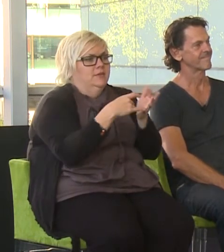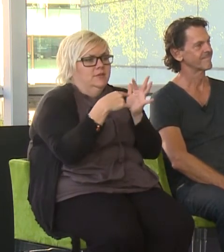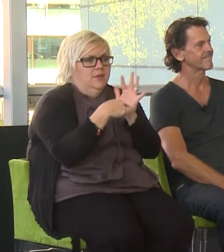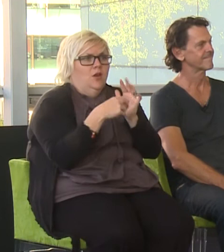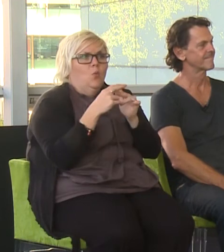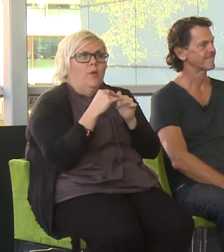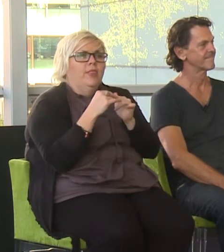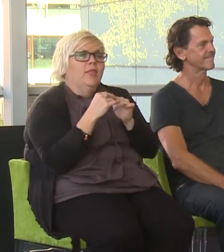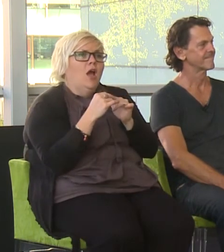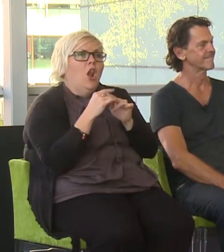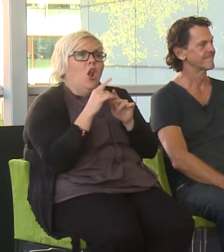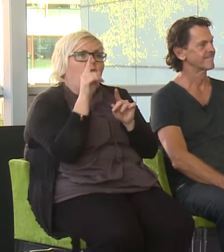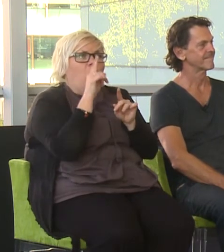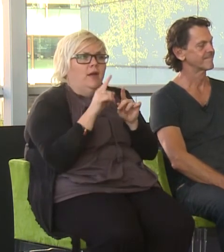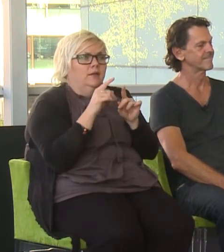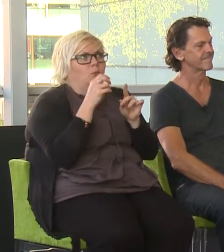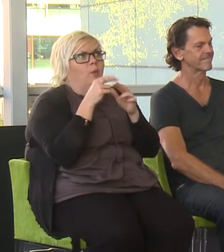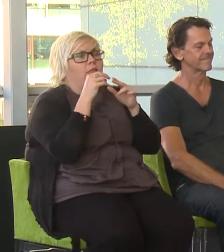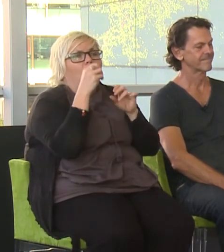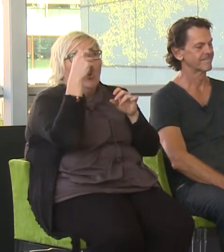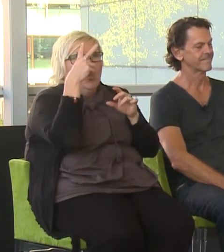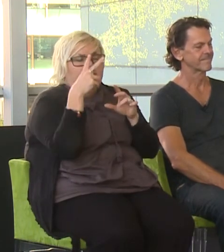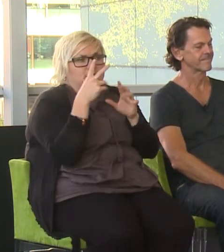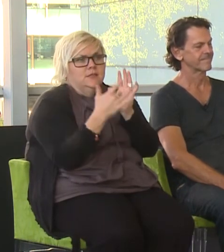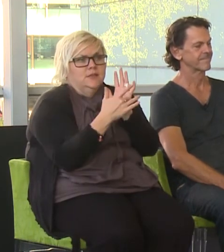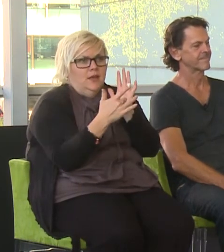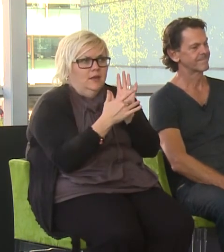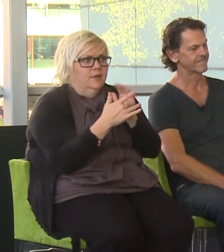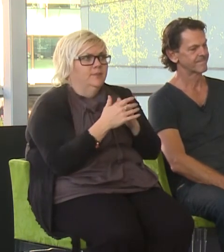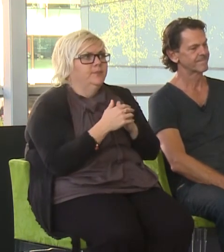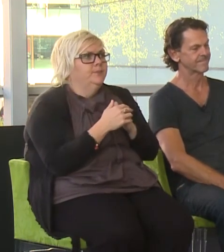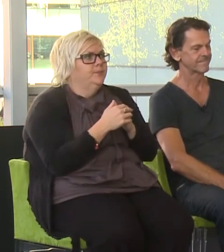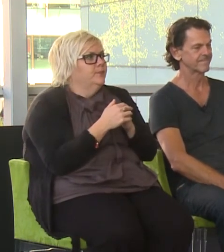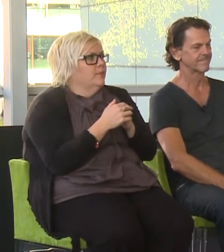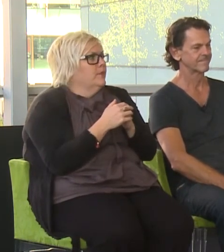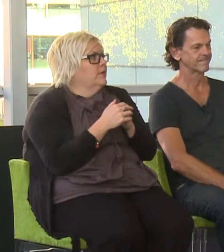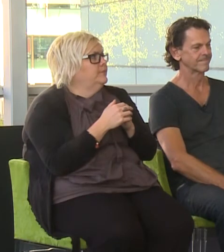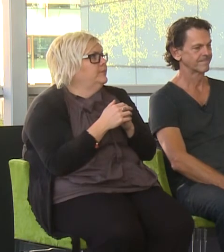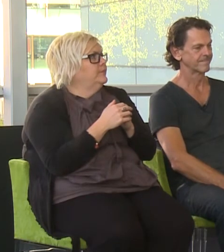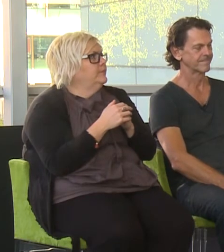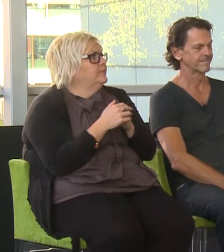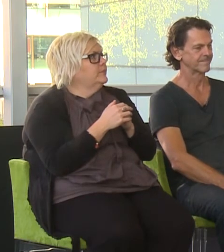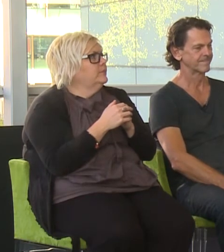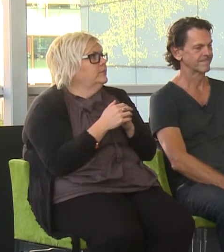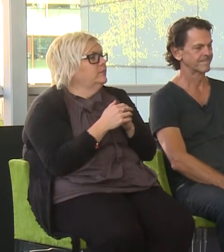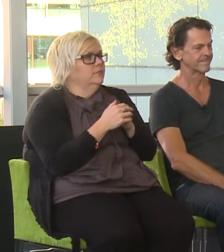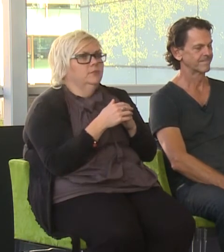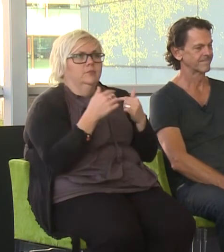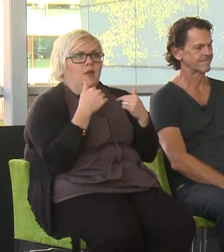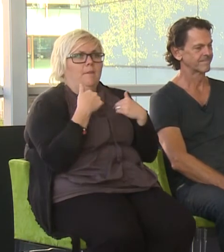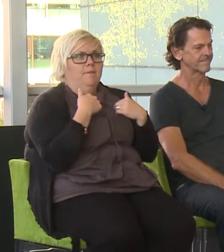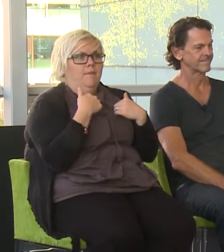tech. The more levels of complexity, the greater the risk. As the weapons master, my